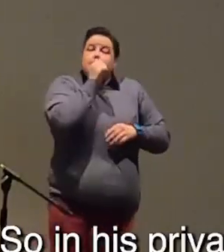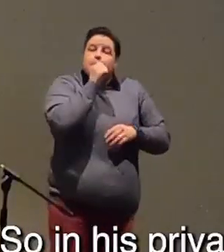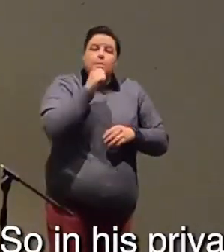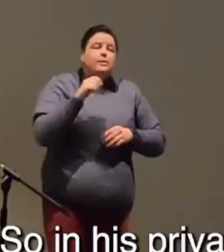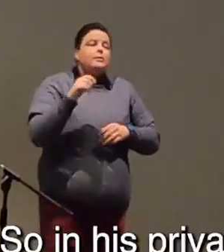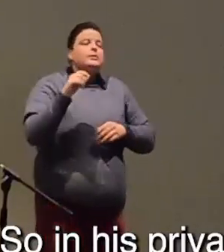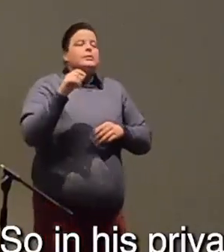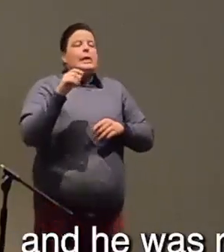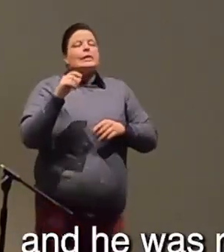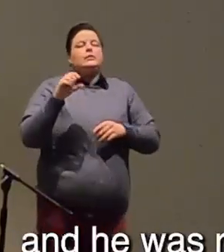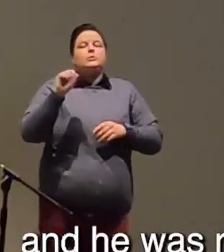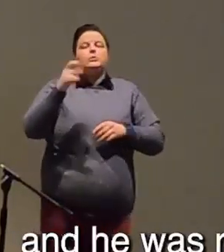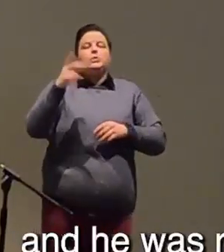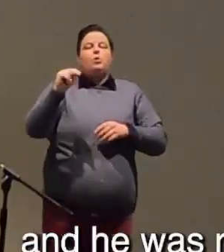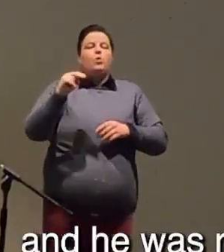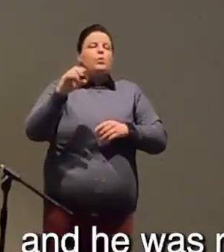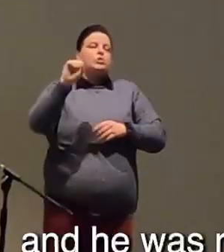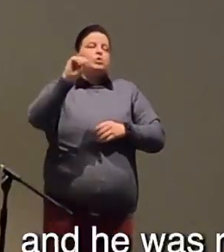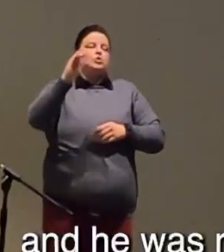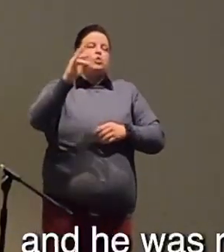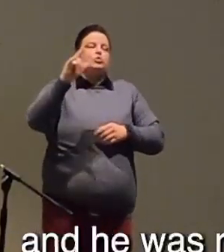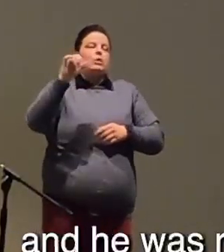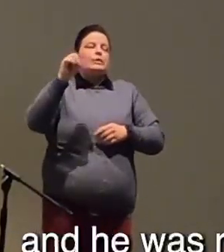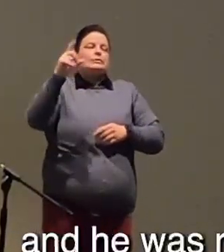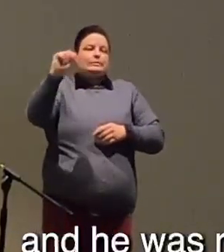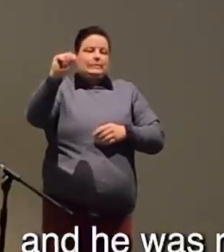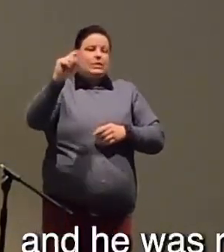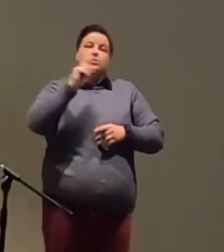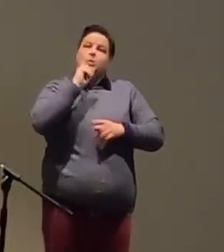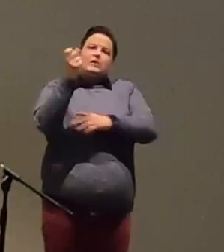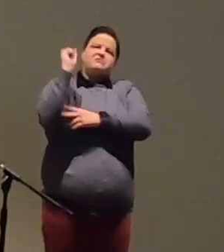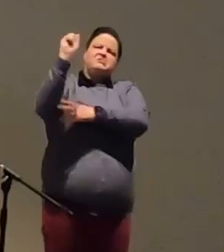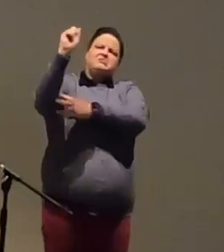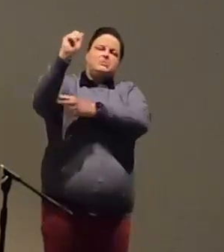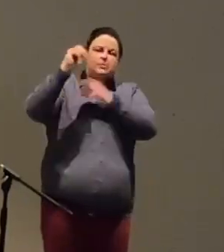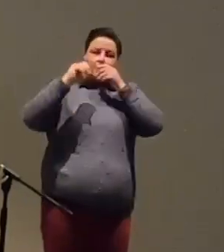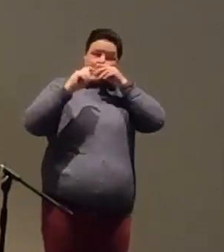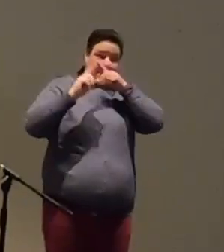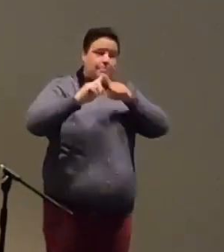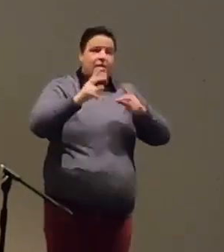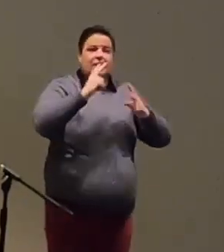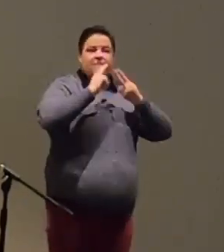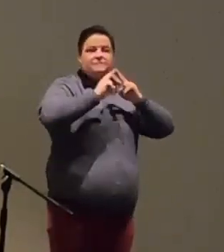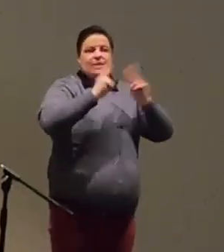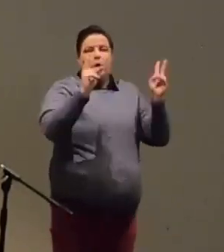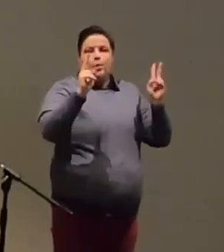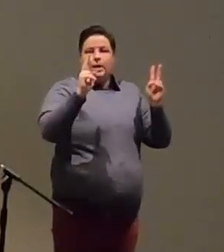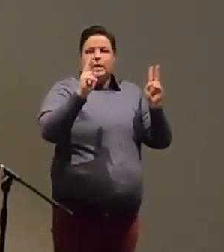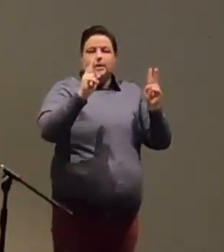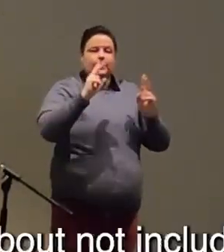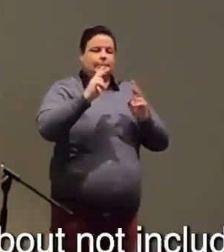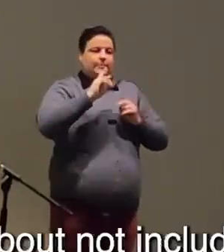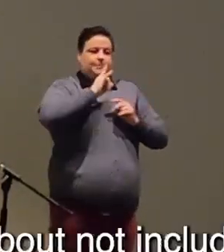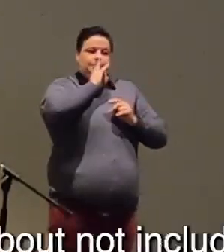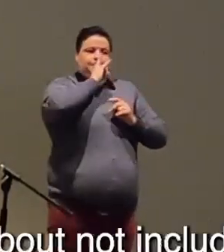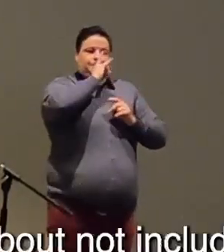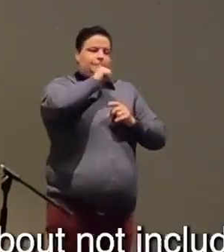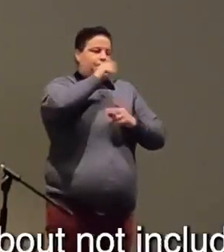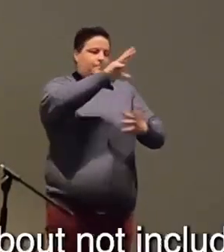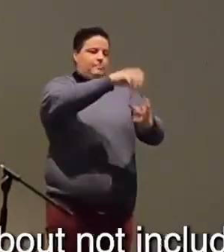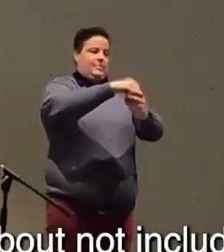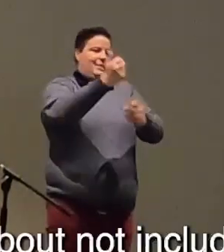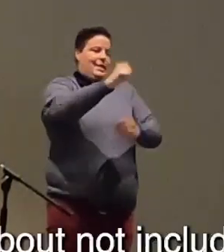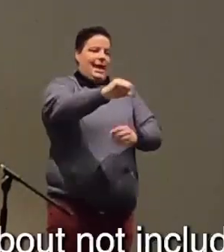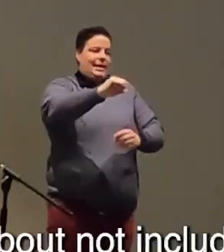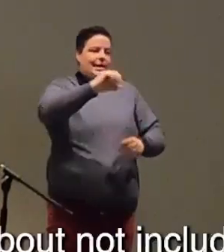was a socialist, and he was really outspoken about socialism, but he was very particular about not including